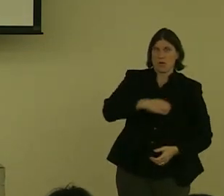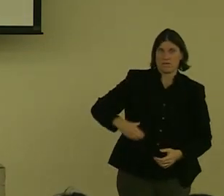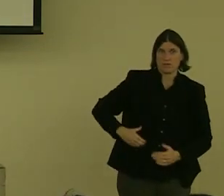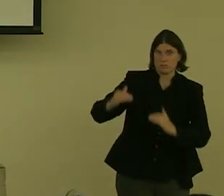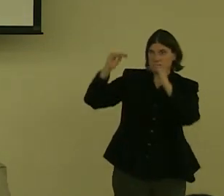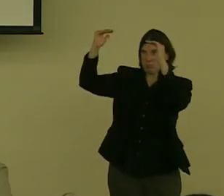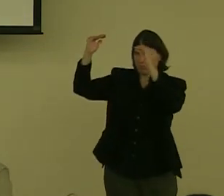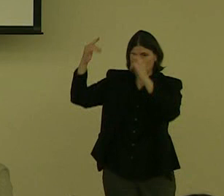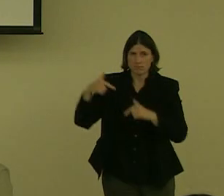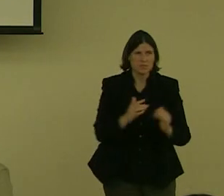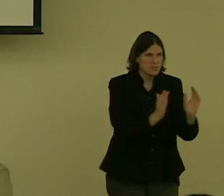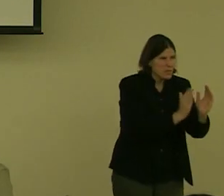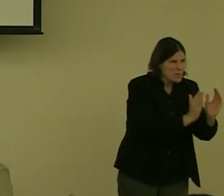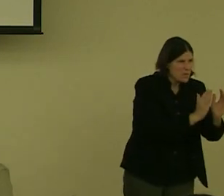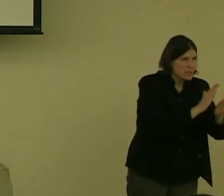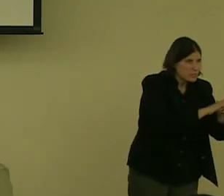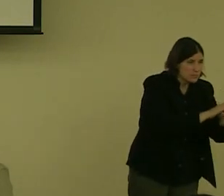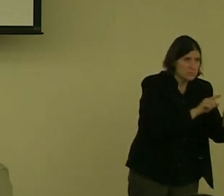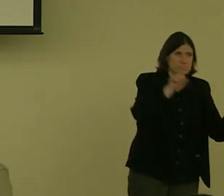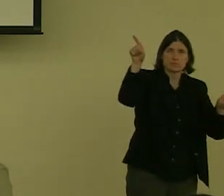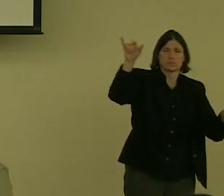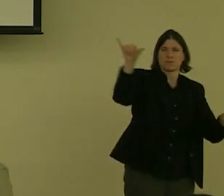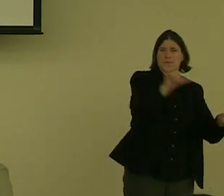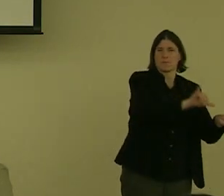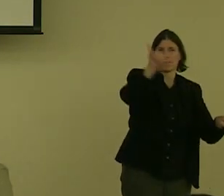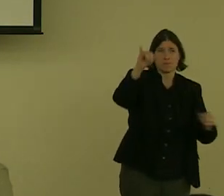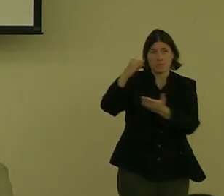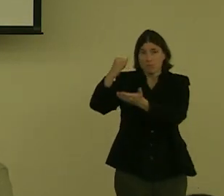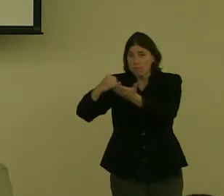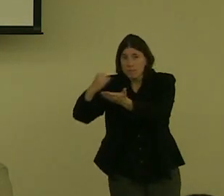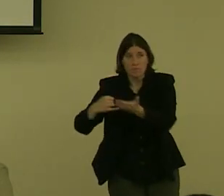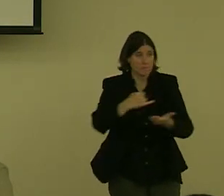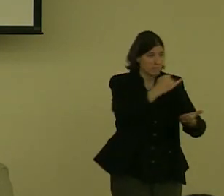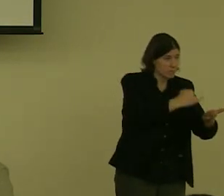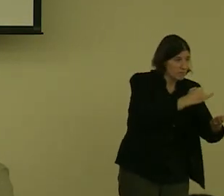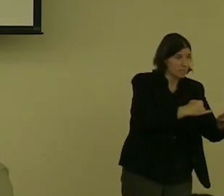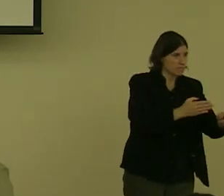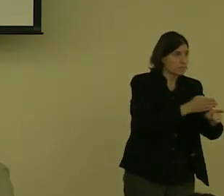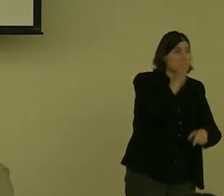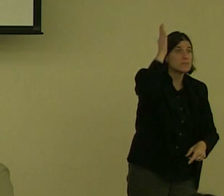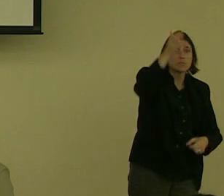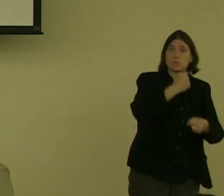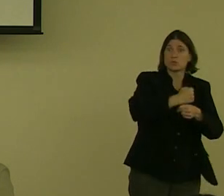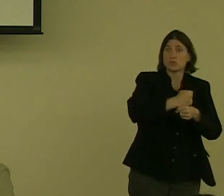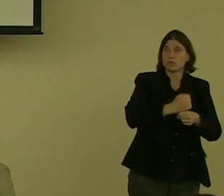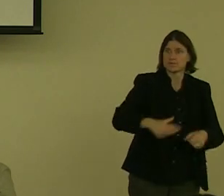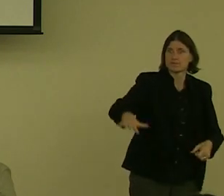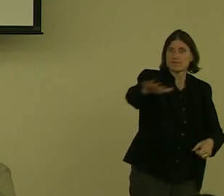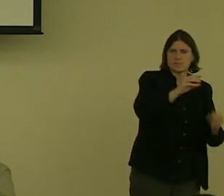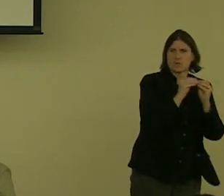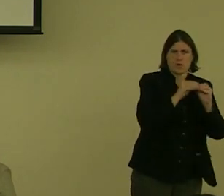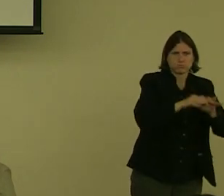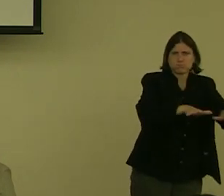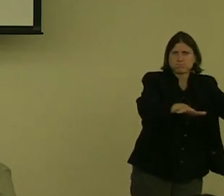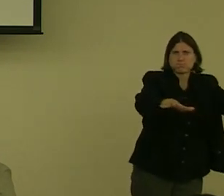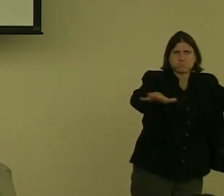But what really interests me about comic studies, I think kind of cuts a little bit to your question, and that is that it's not just academics, you know. And